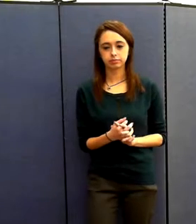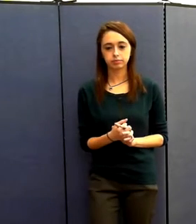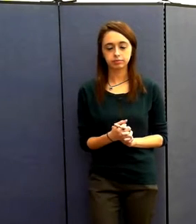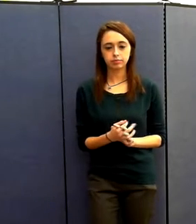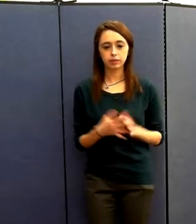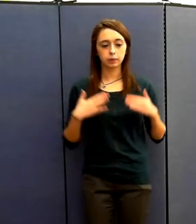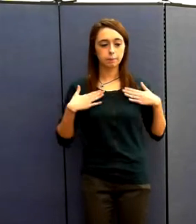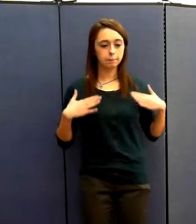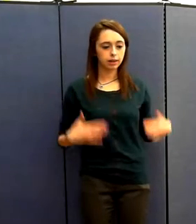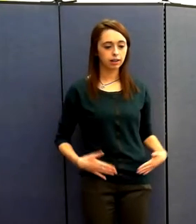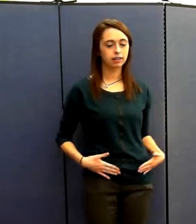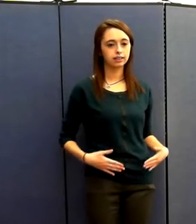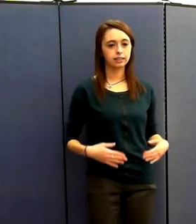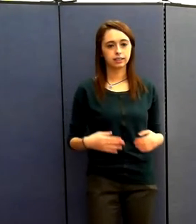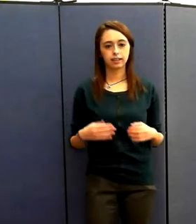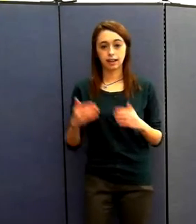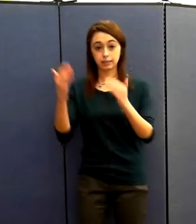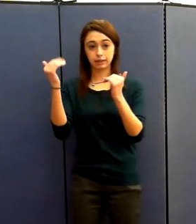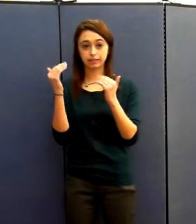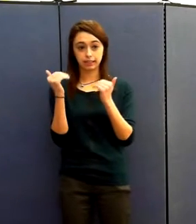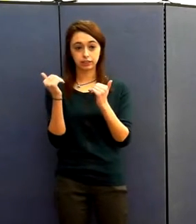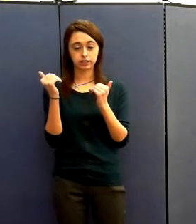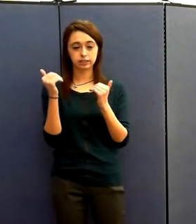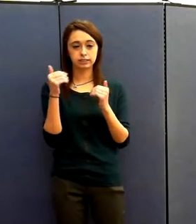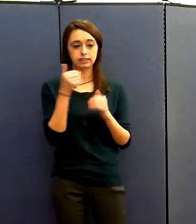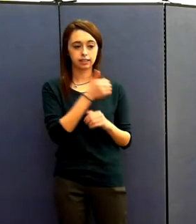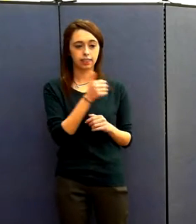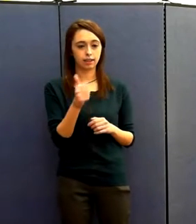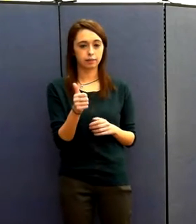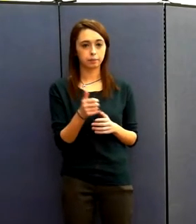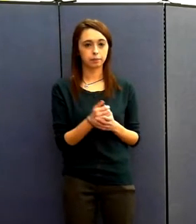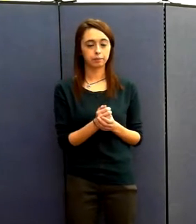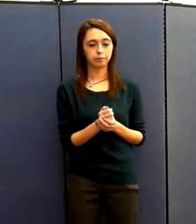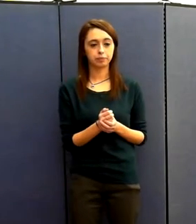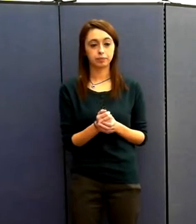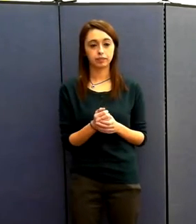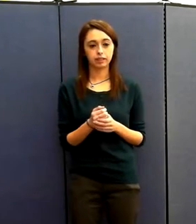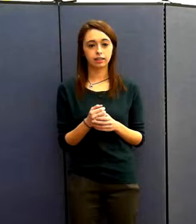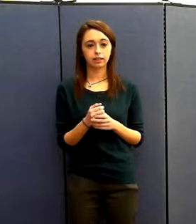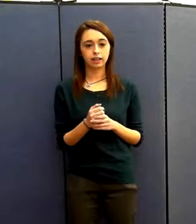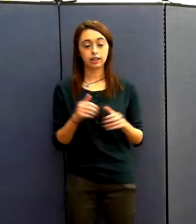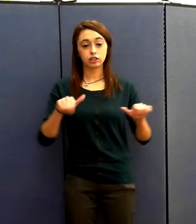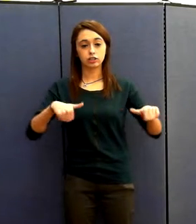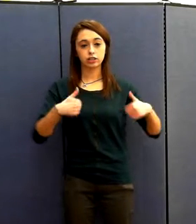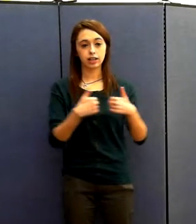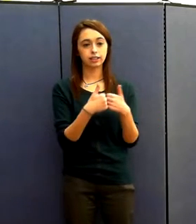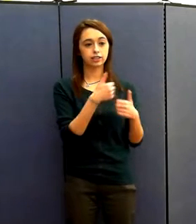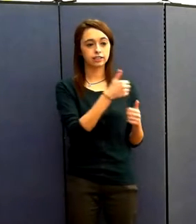of femininity and sometimes challenging them when they feel oppressive.